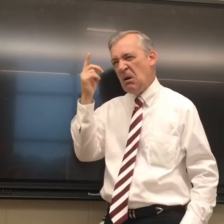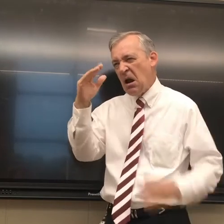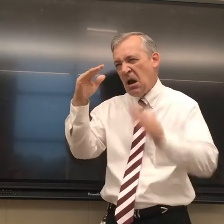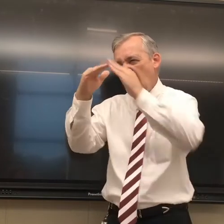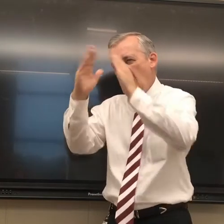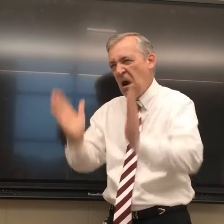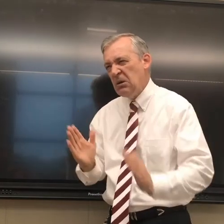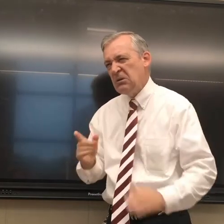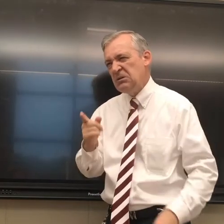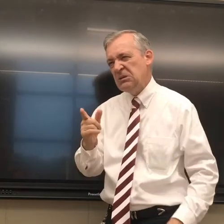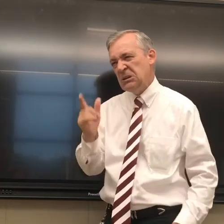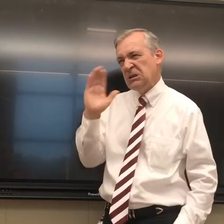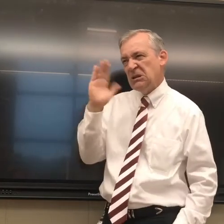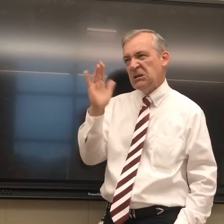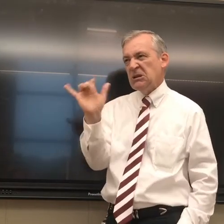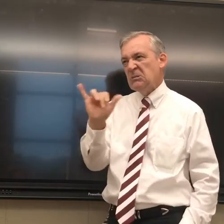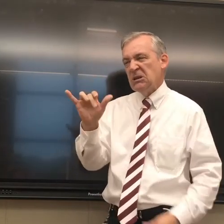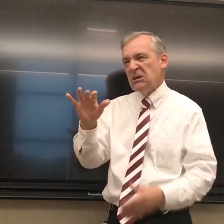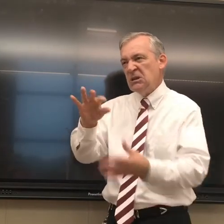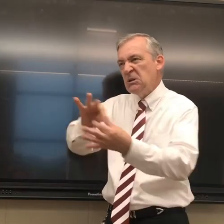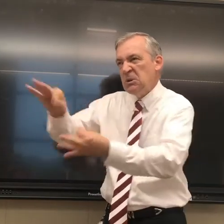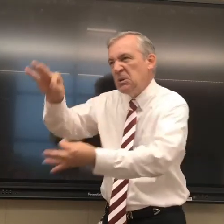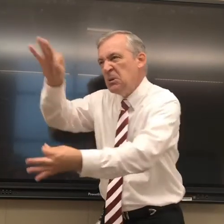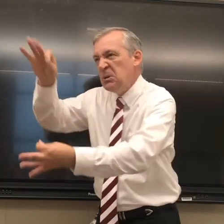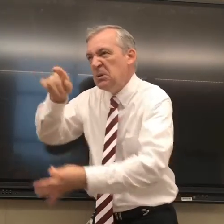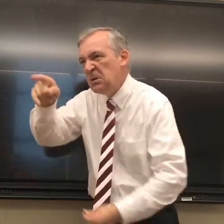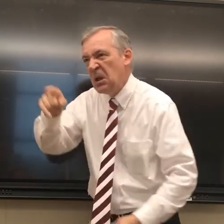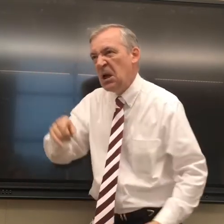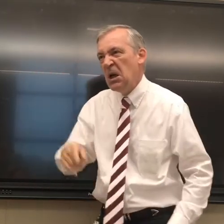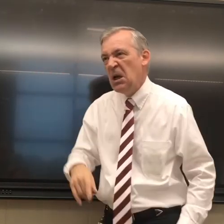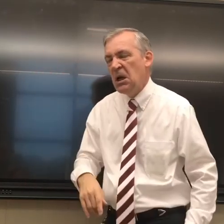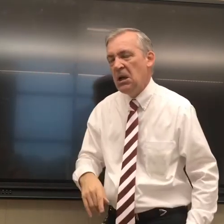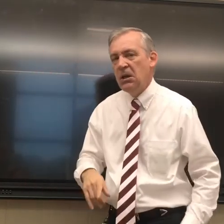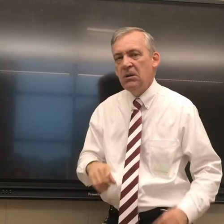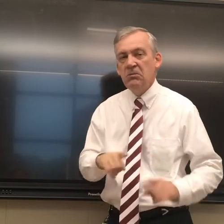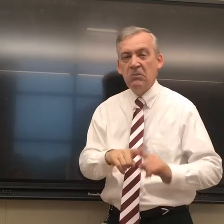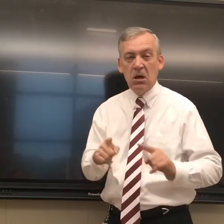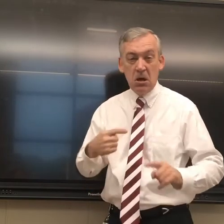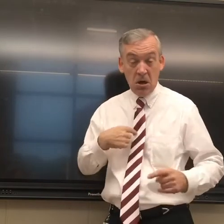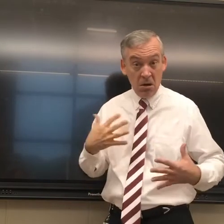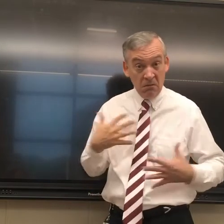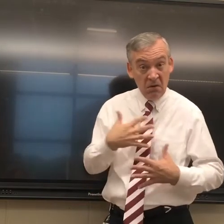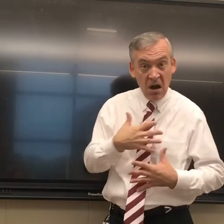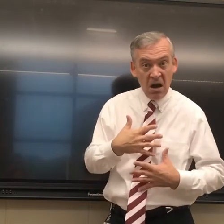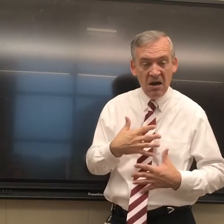It looked haunted, but I was not afraid because I was haunted too.